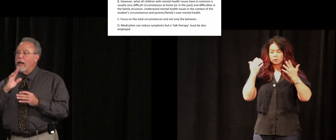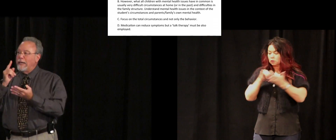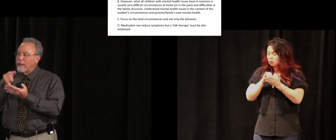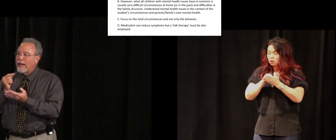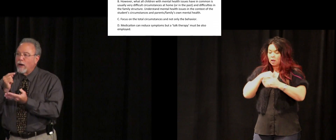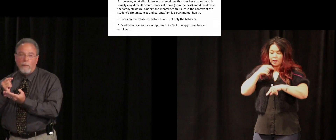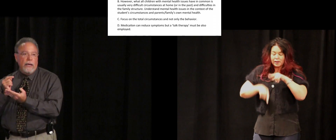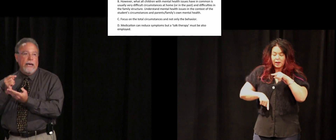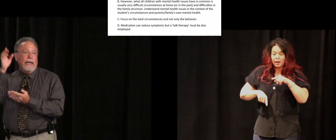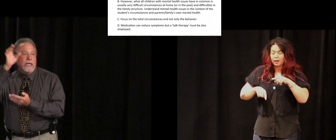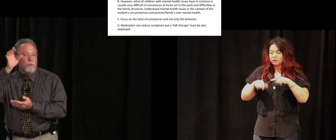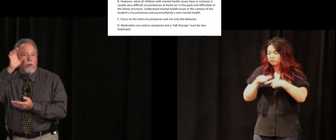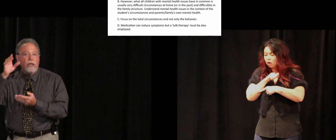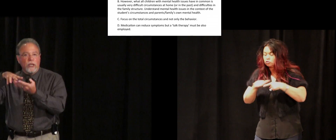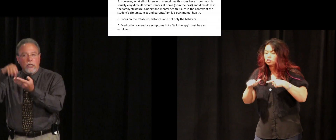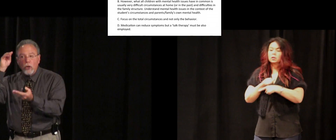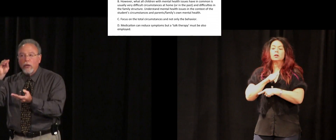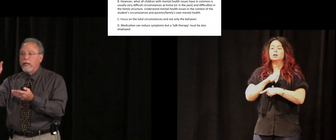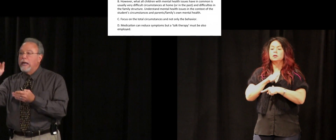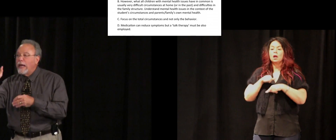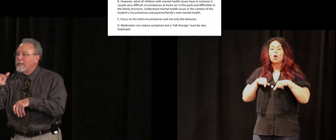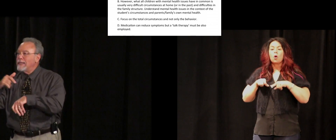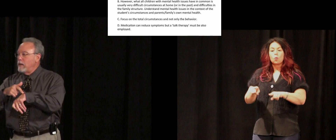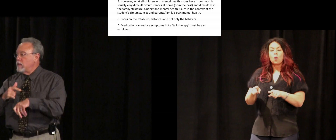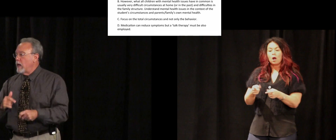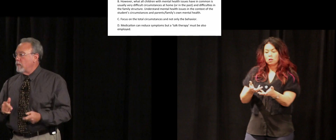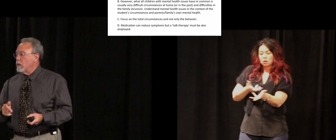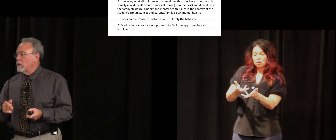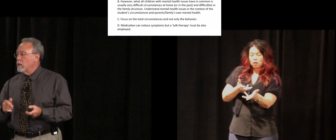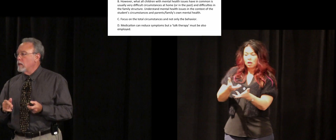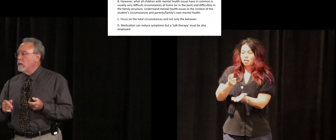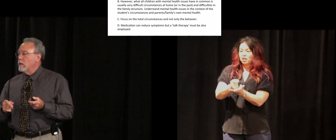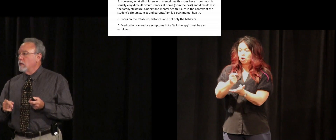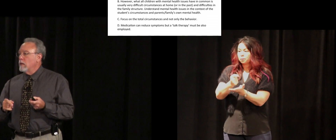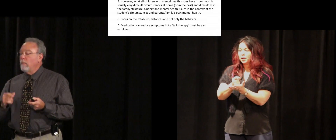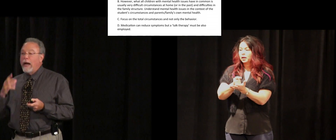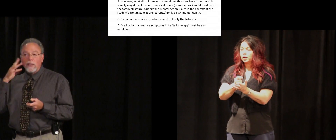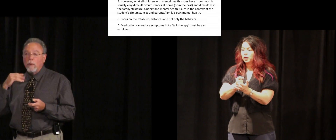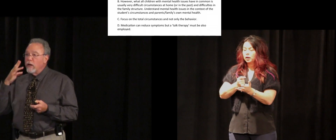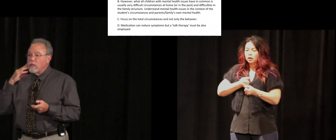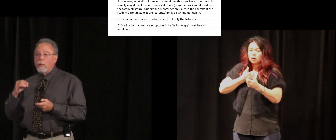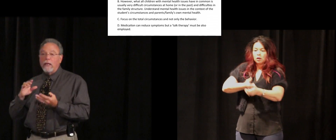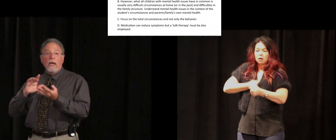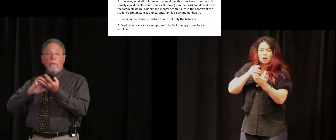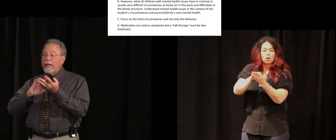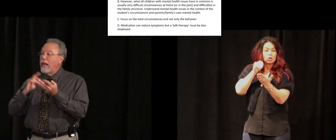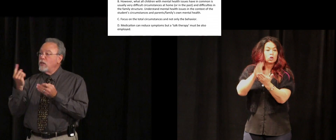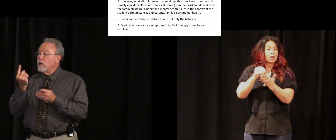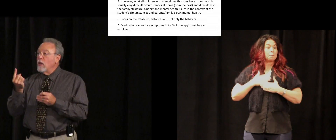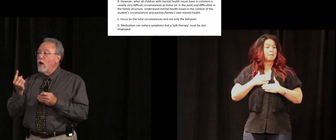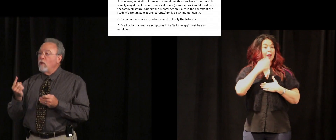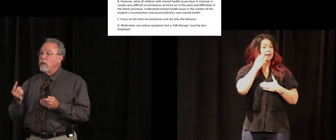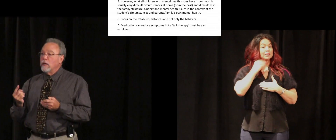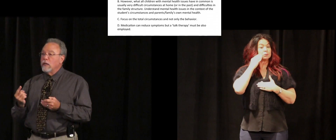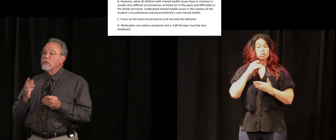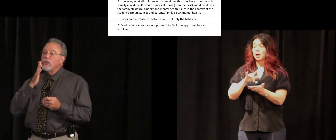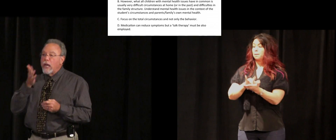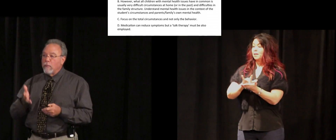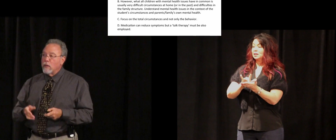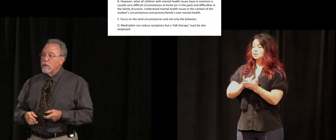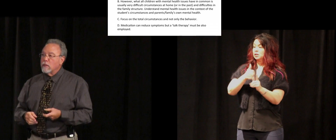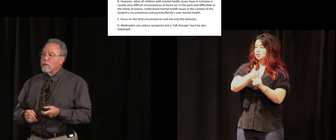It's okay to have a negative emotion. Yeah. We're not here to judge emotions or say which ones are good and which ones are bad. But just because